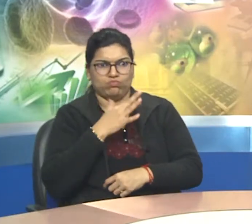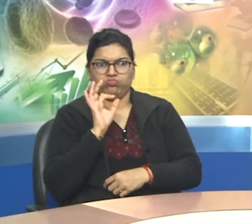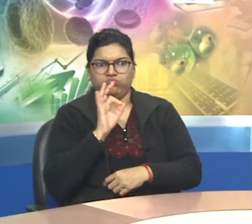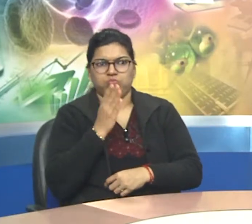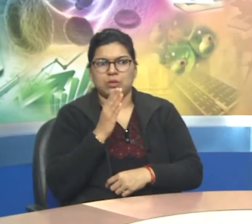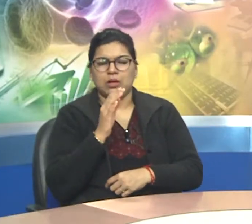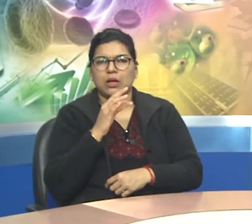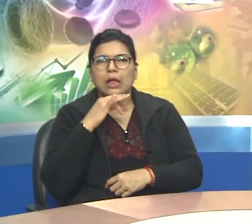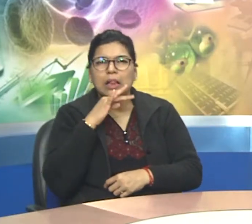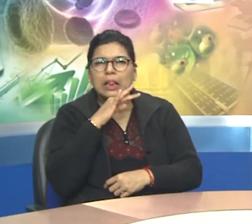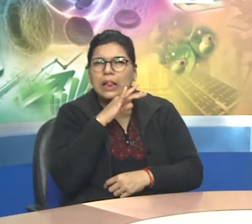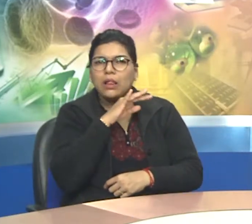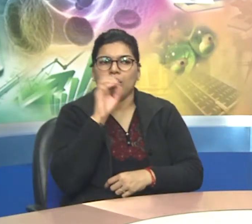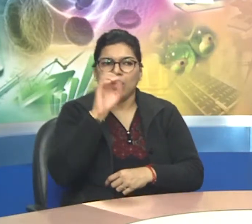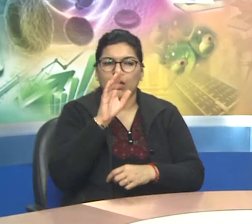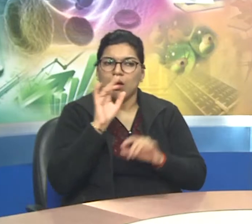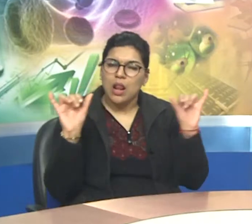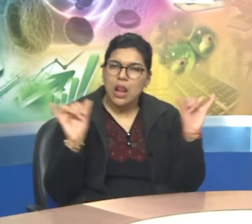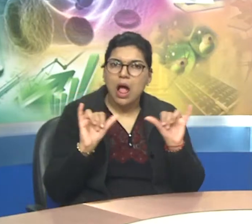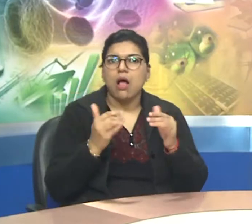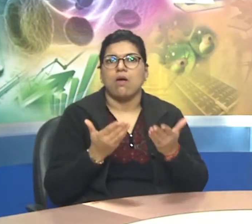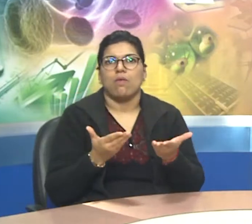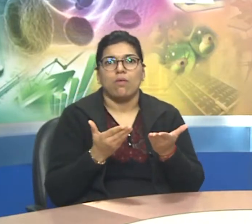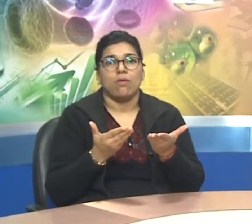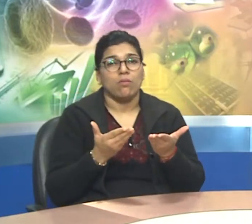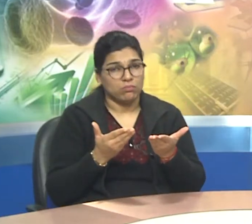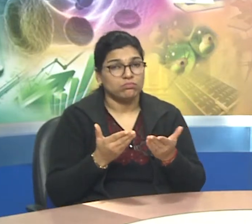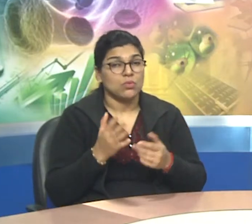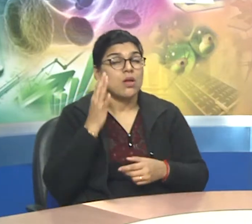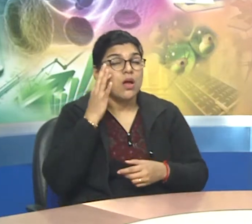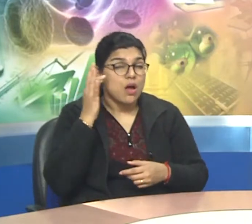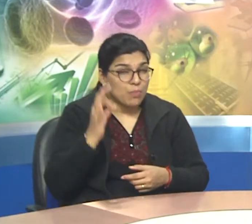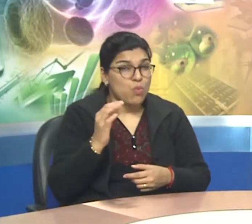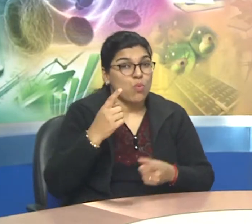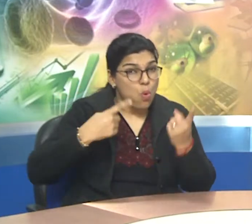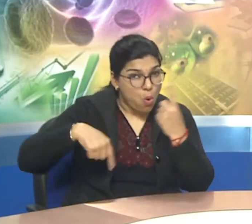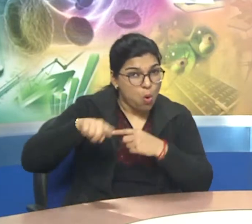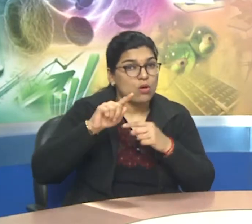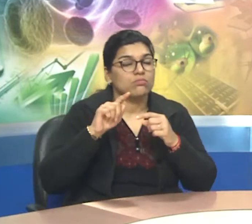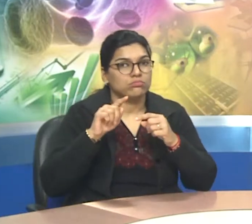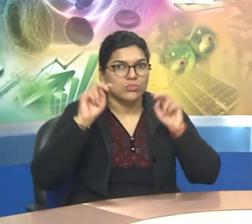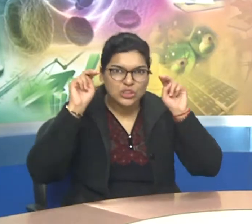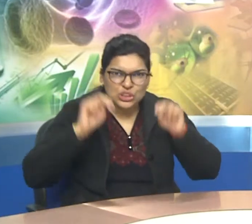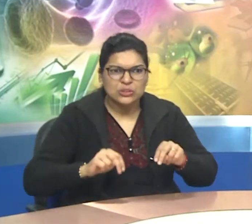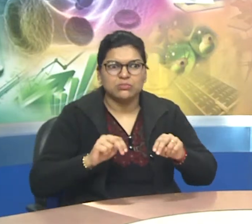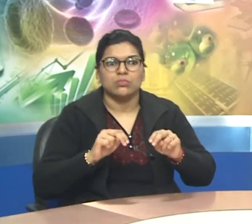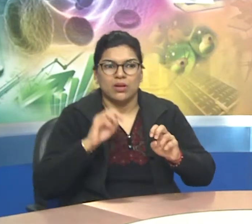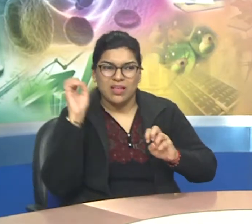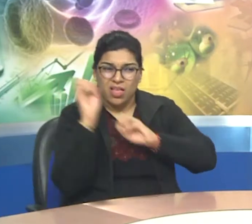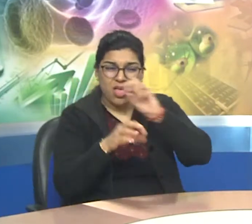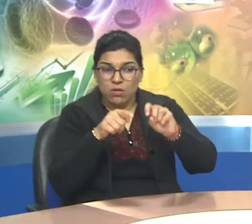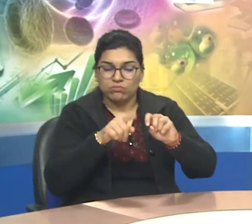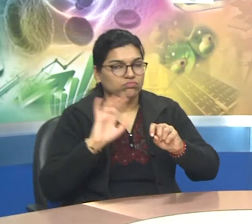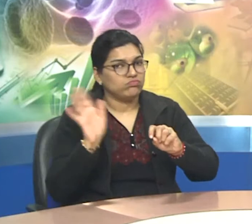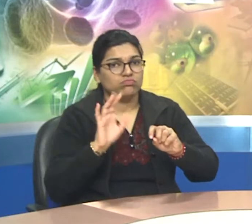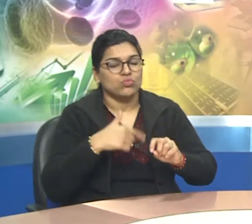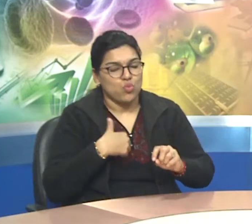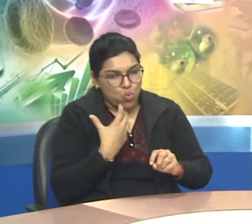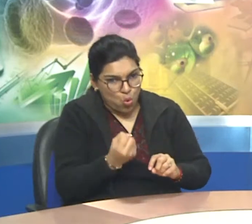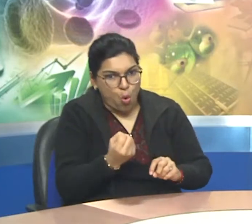So it is very important so that we all, as a human,